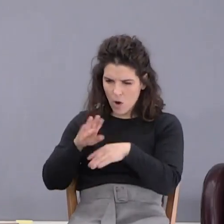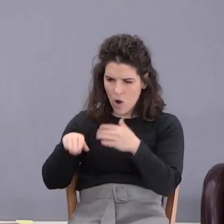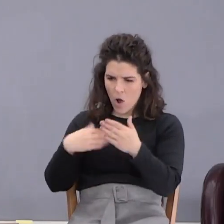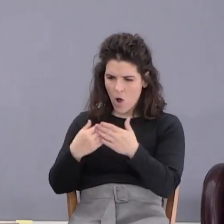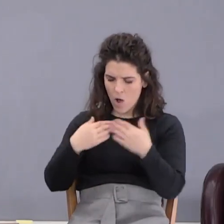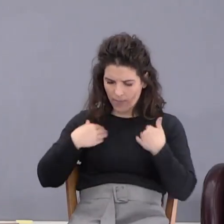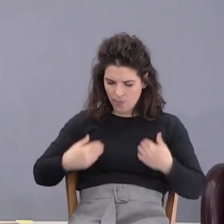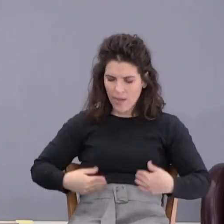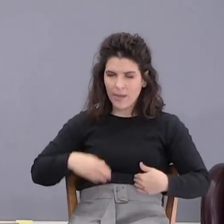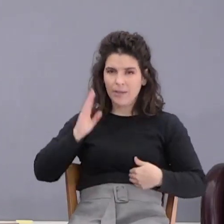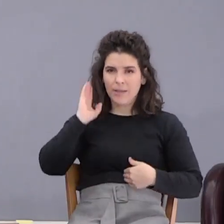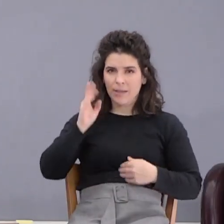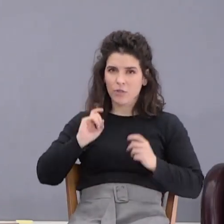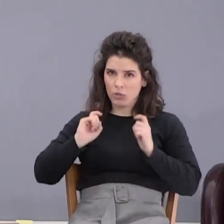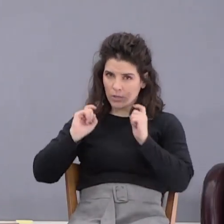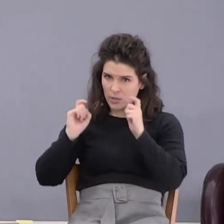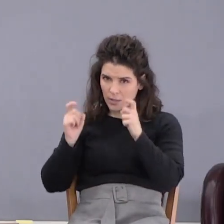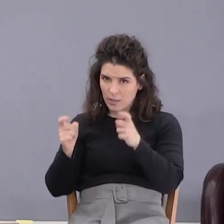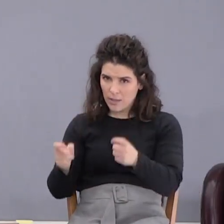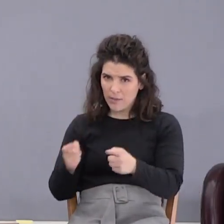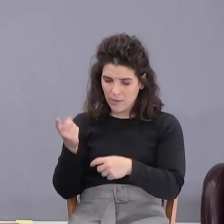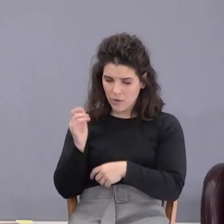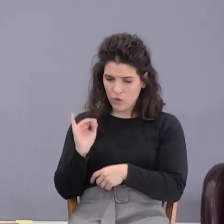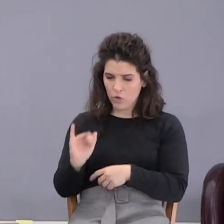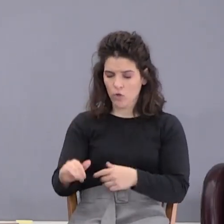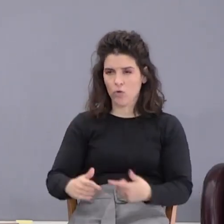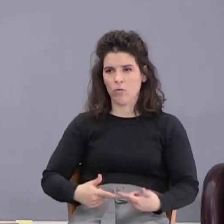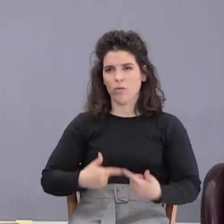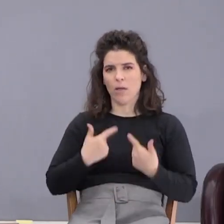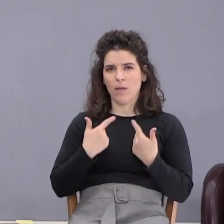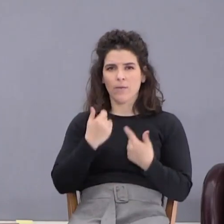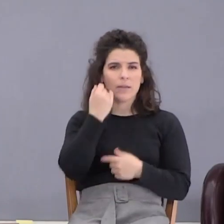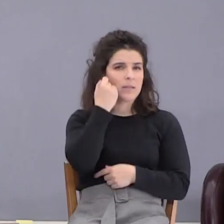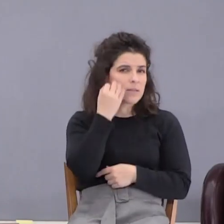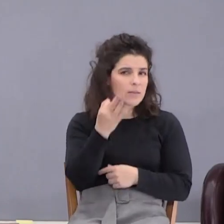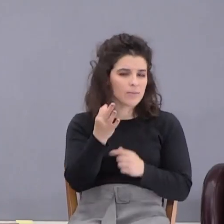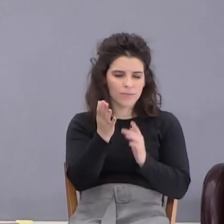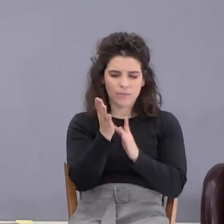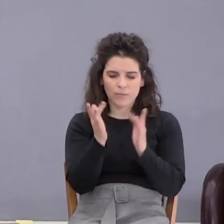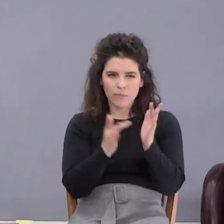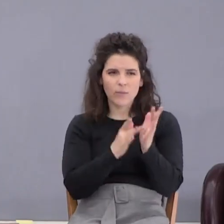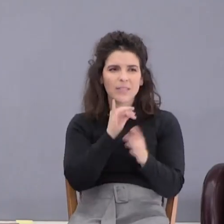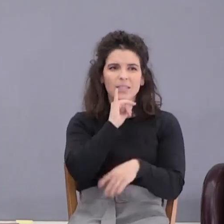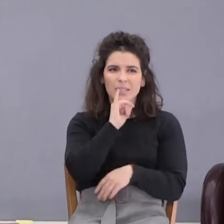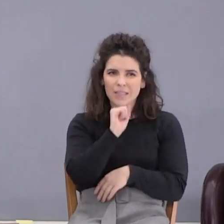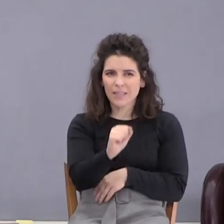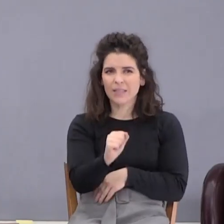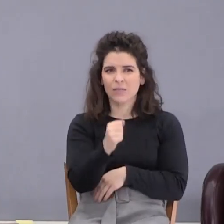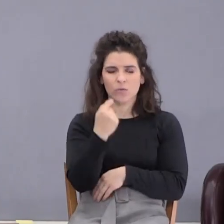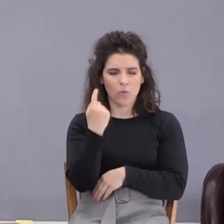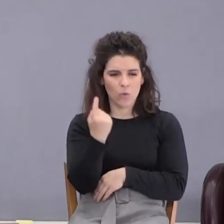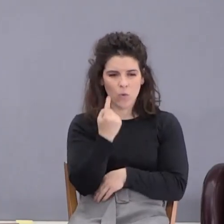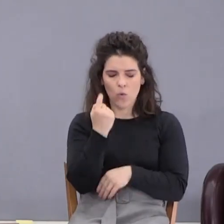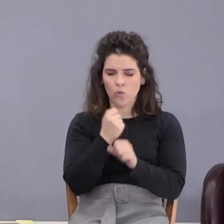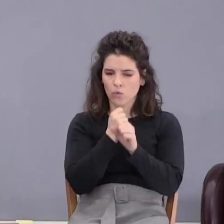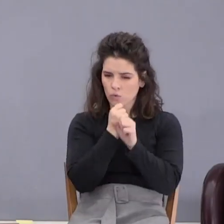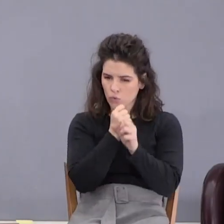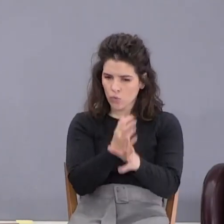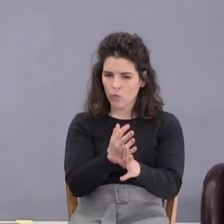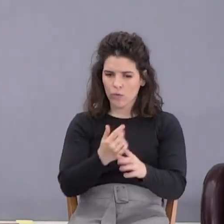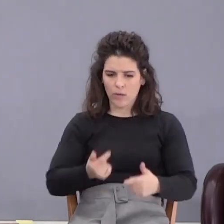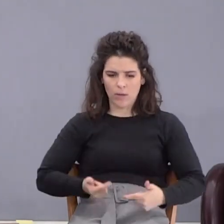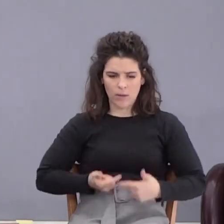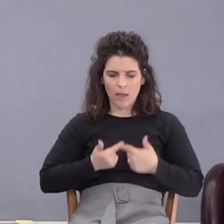should give, here we go, eternal life. If Jesus is the sole source of